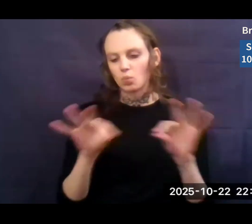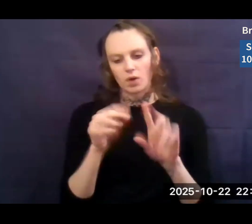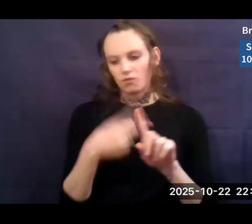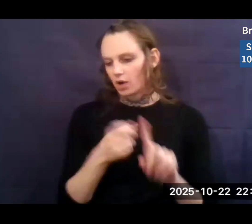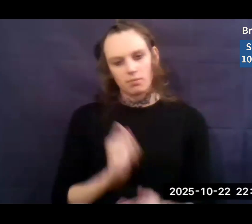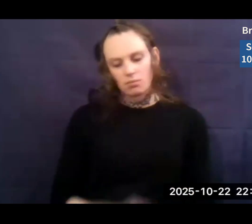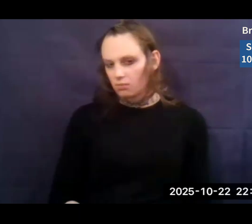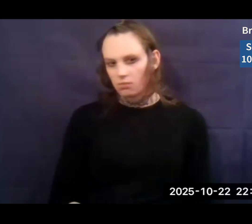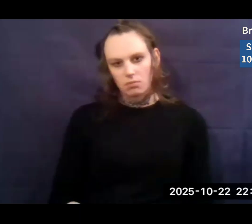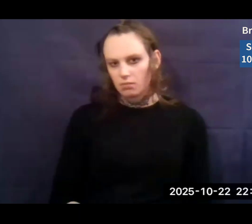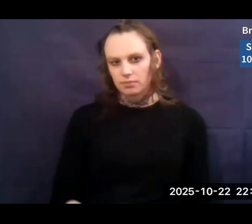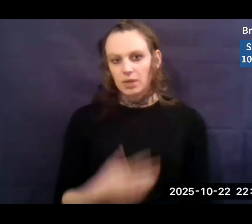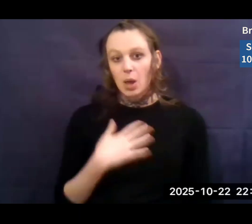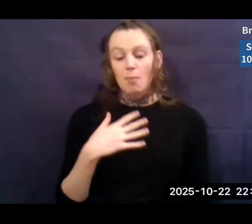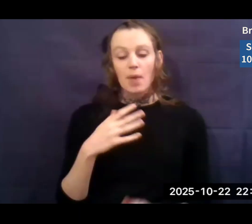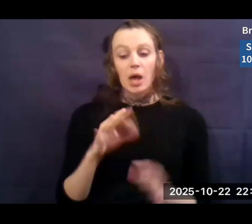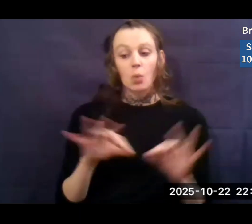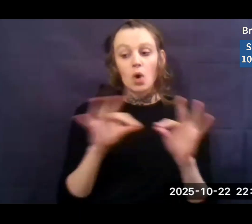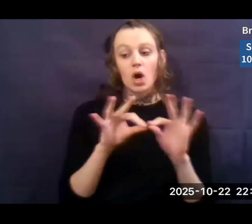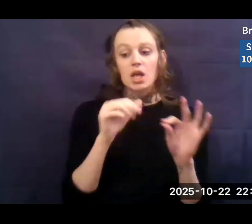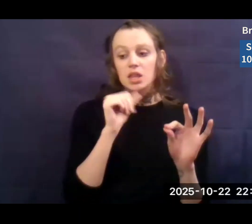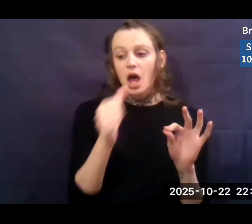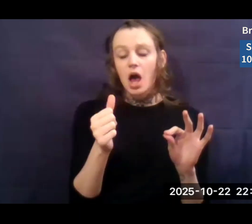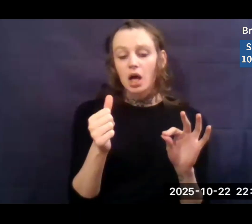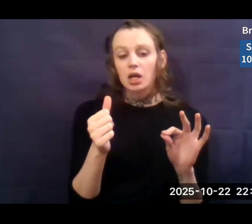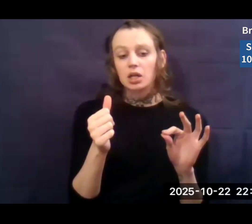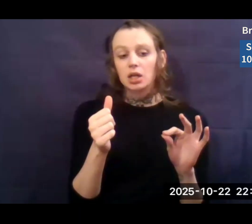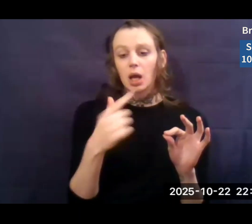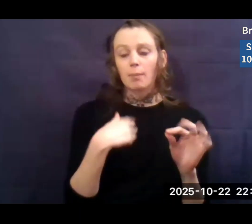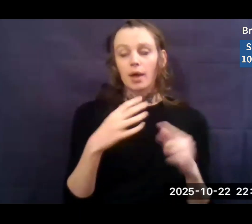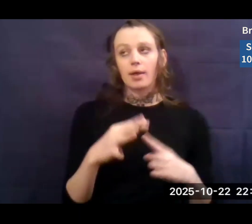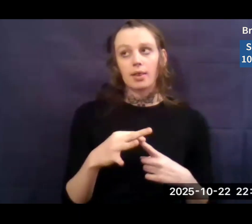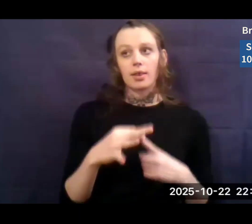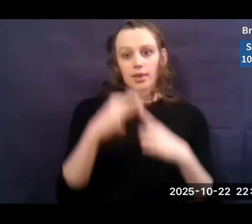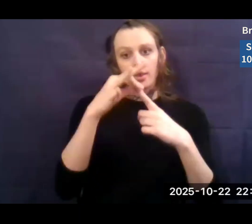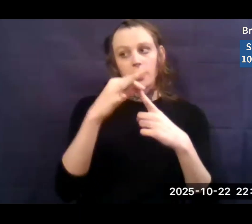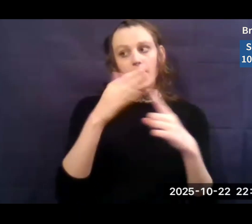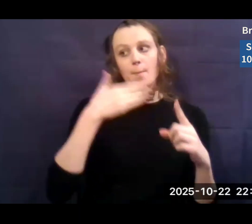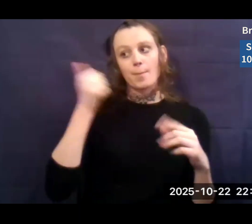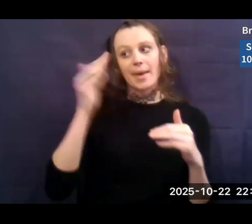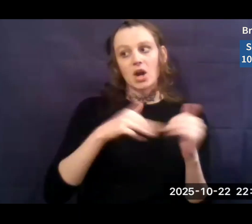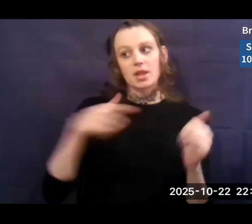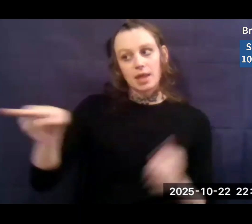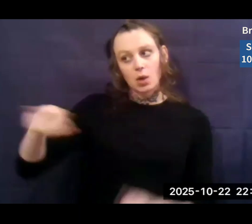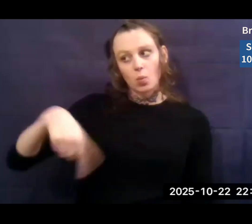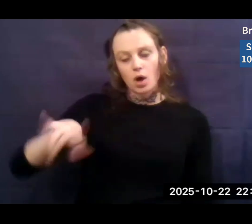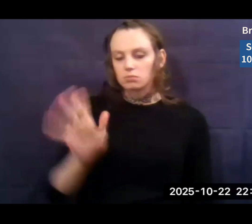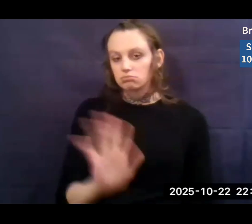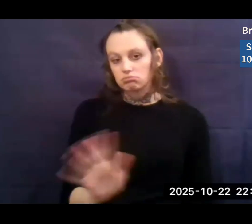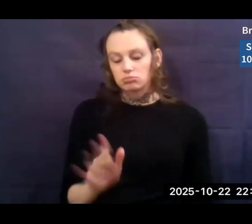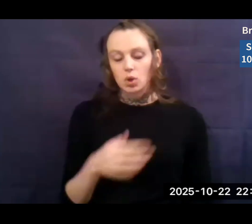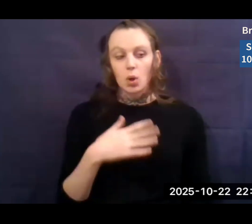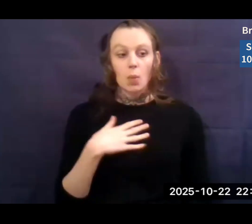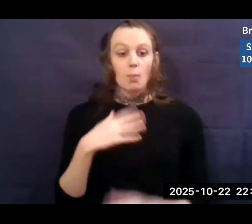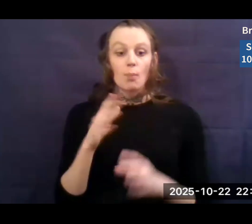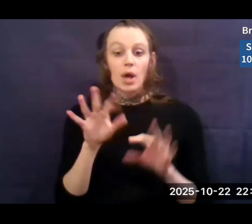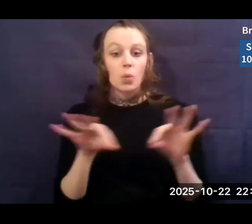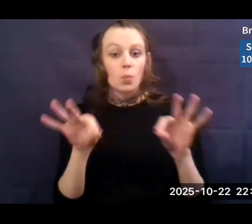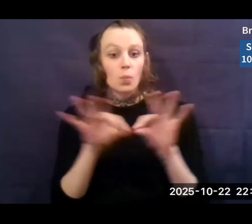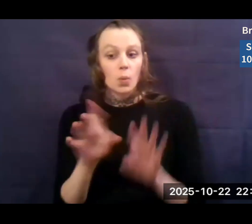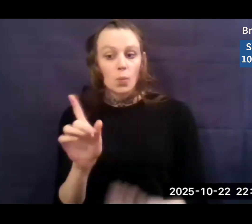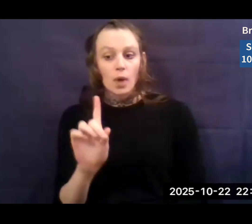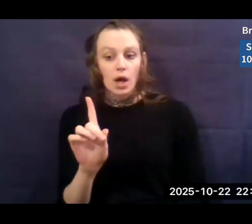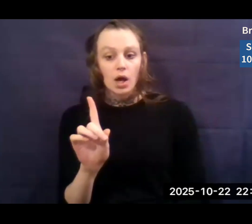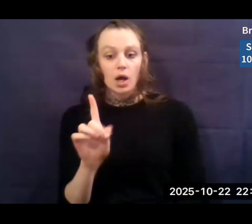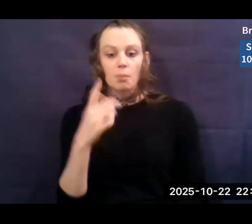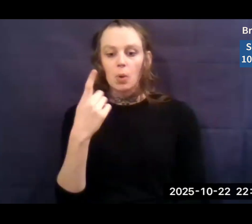not being one set apart and better than everybody else. It is being one